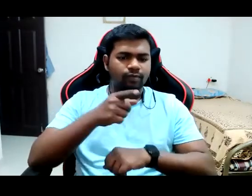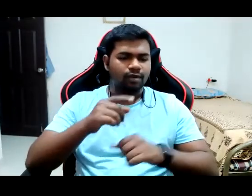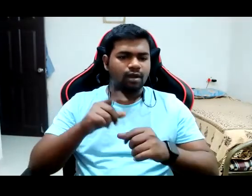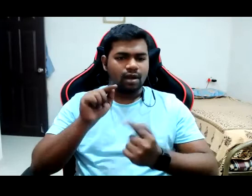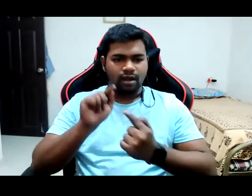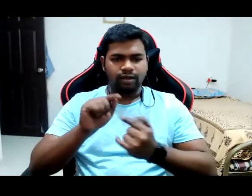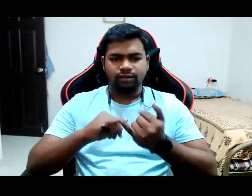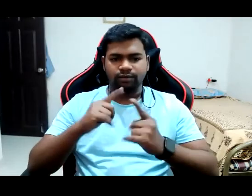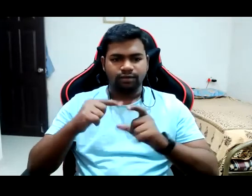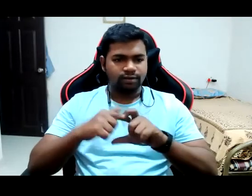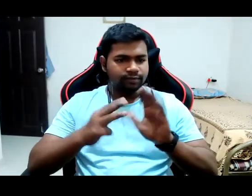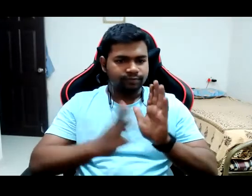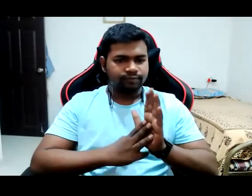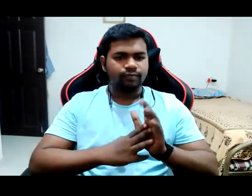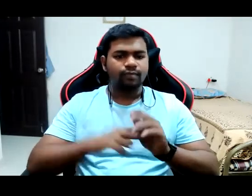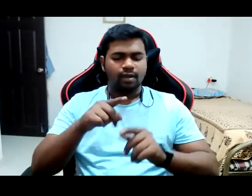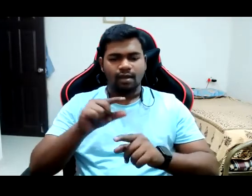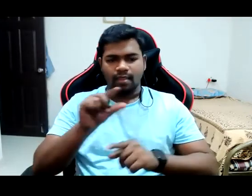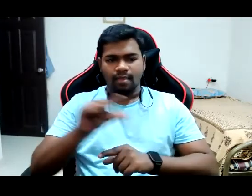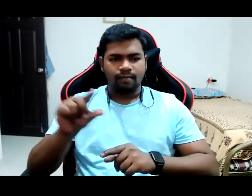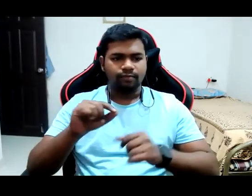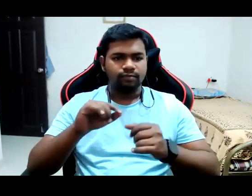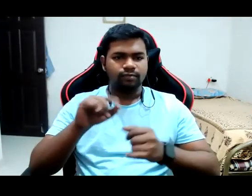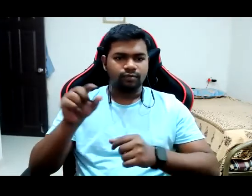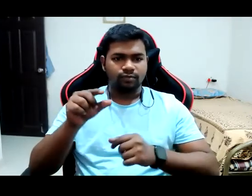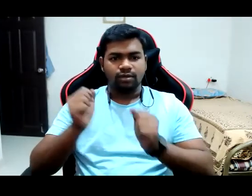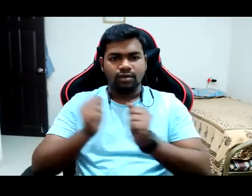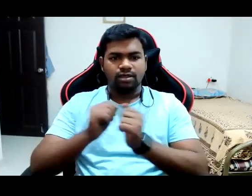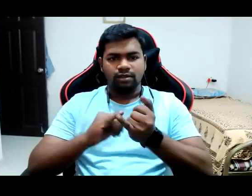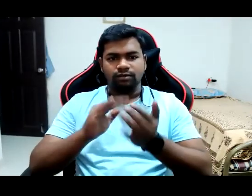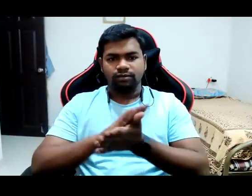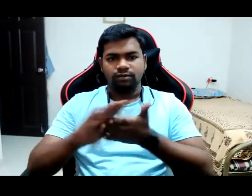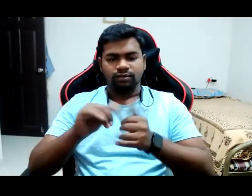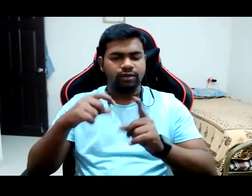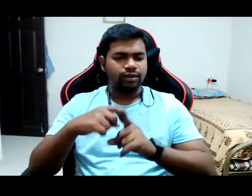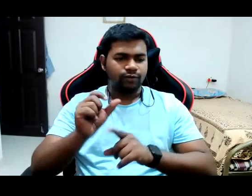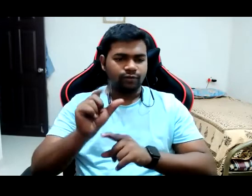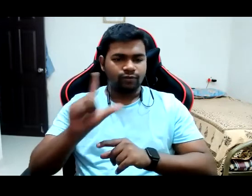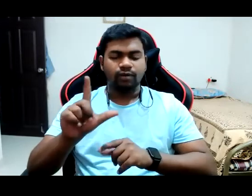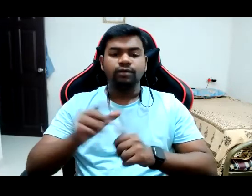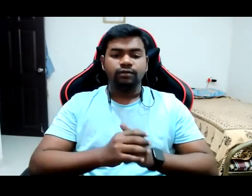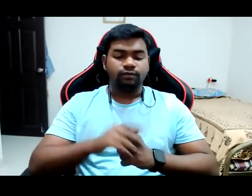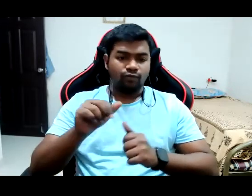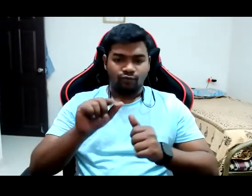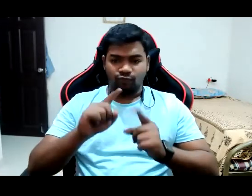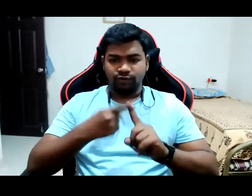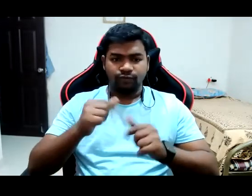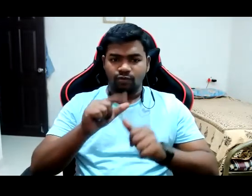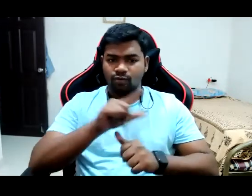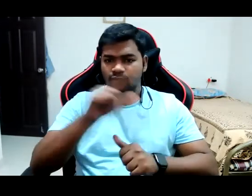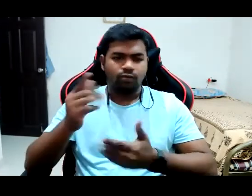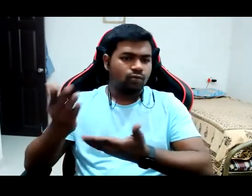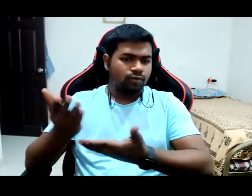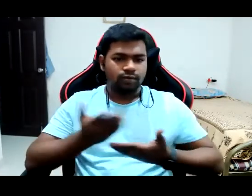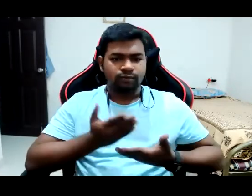Shakul. And first of all, warm welcome to Inclusive STEM Confluence. This is, it's so